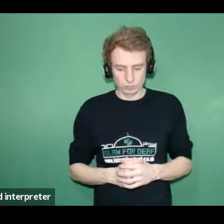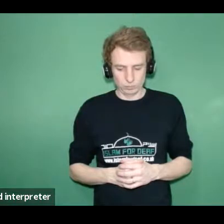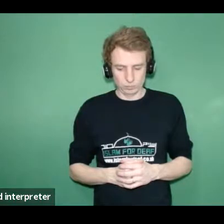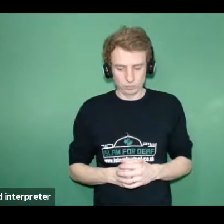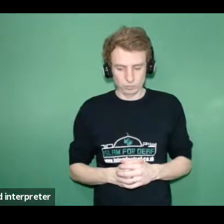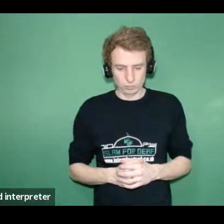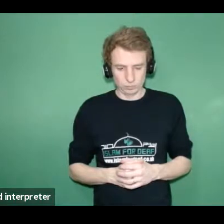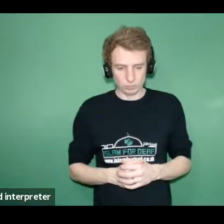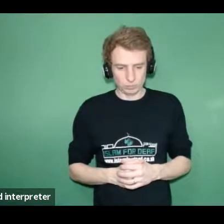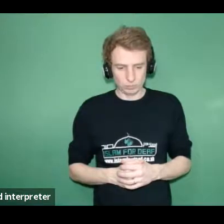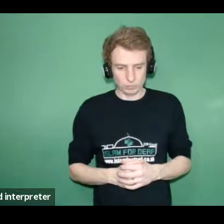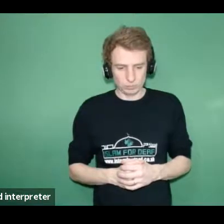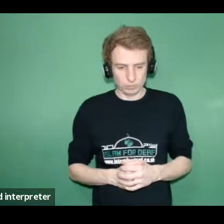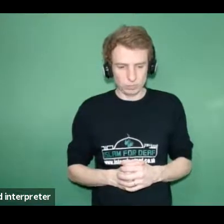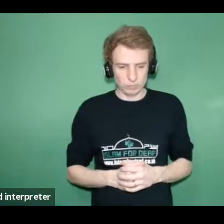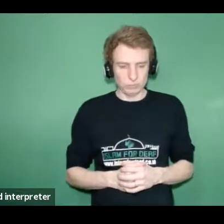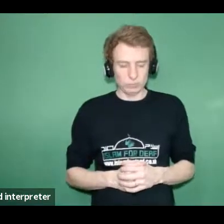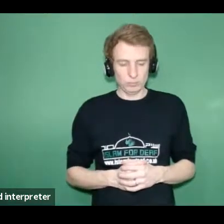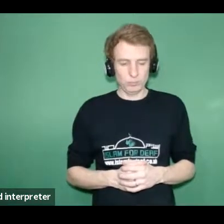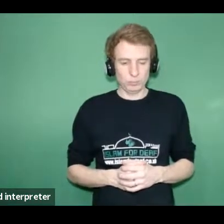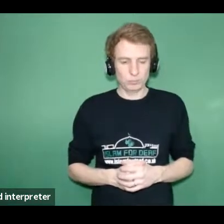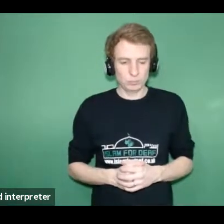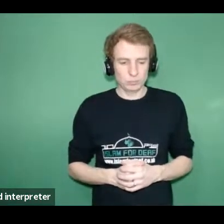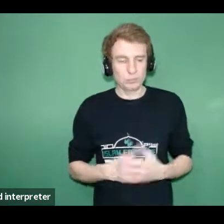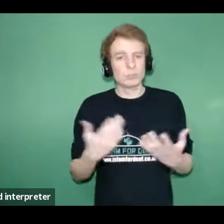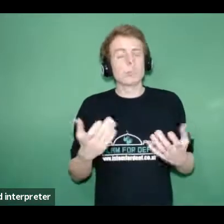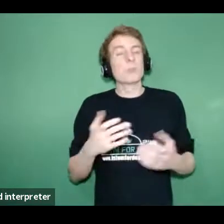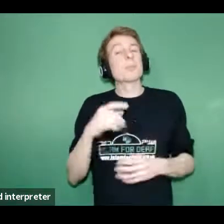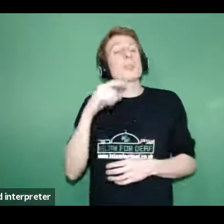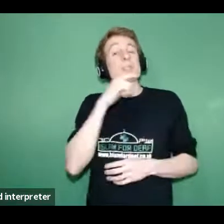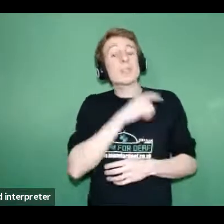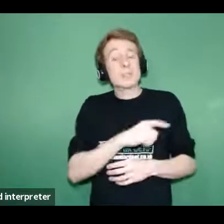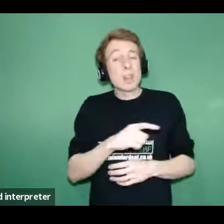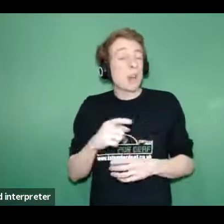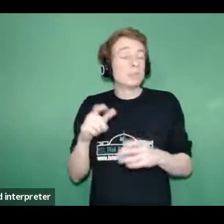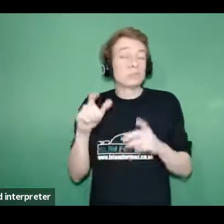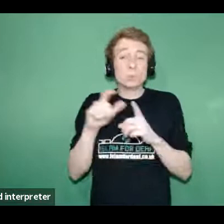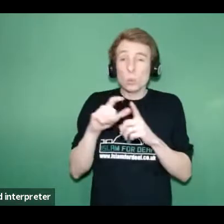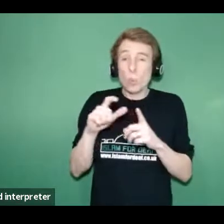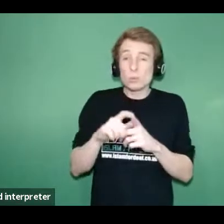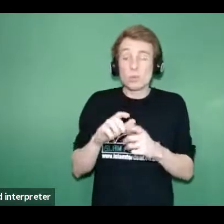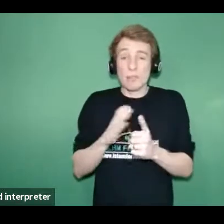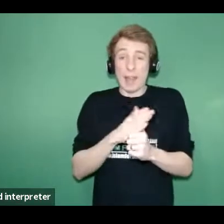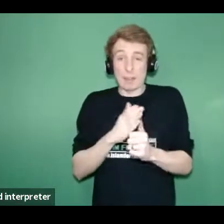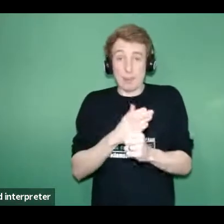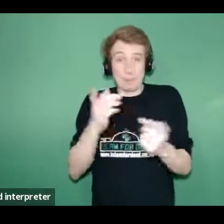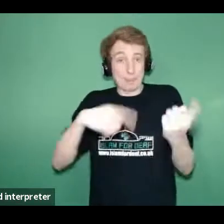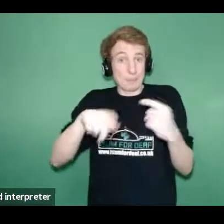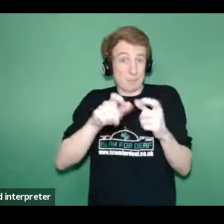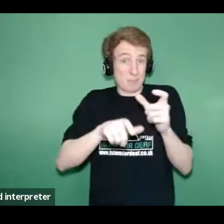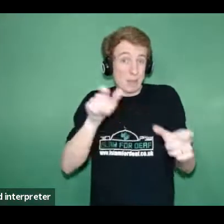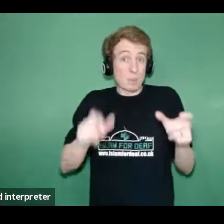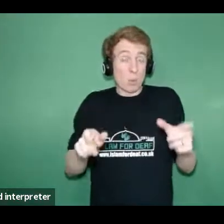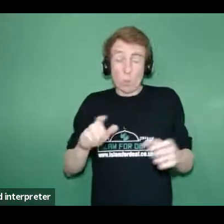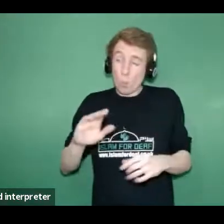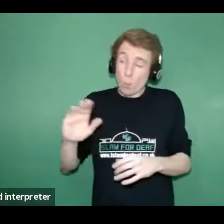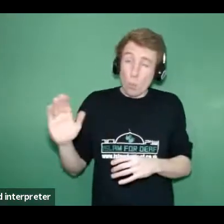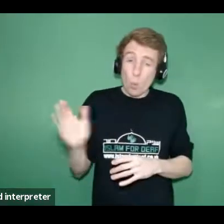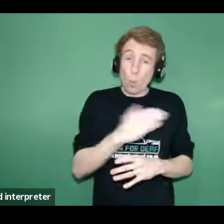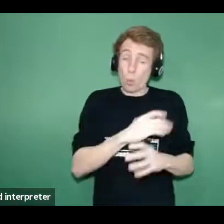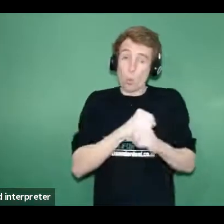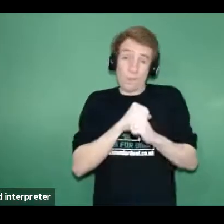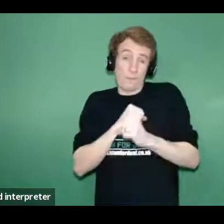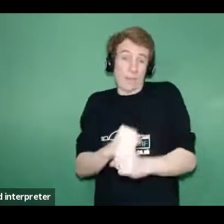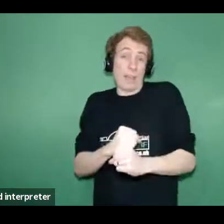So every one of the sons and daughters of Adam, they have Iman, they have a type of faith. But